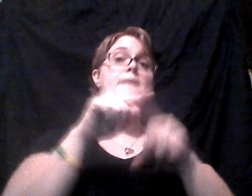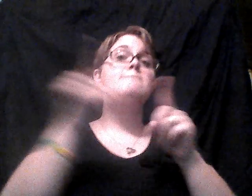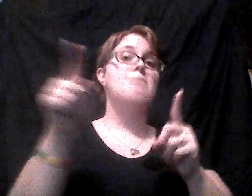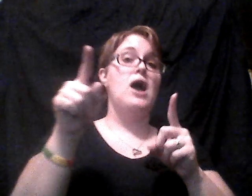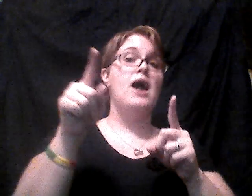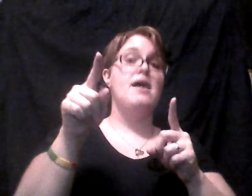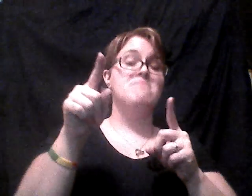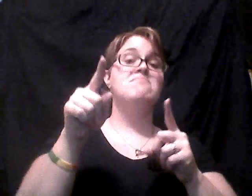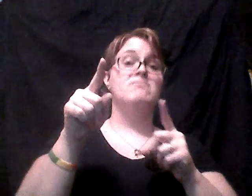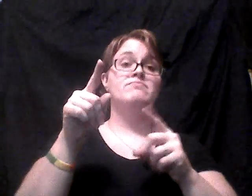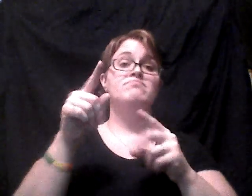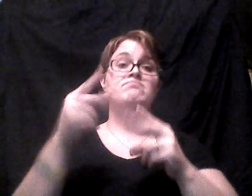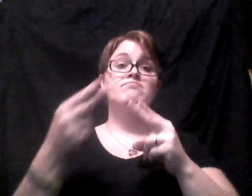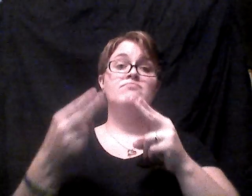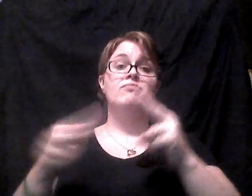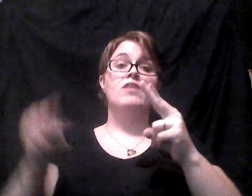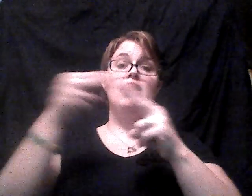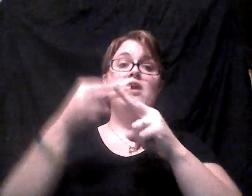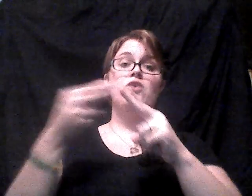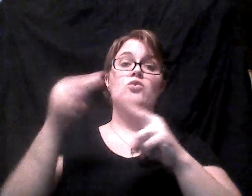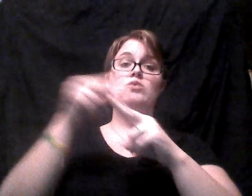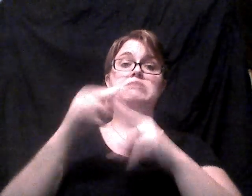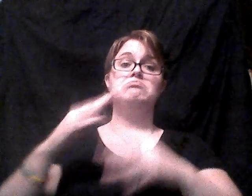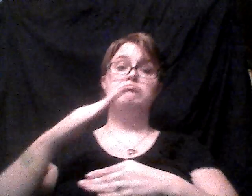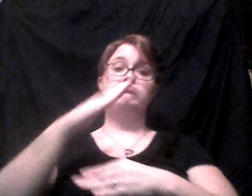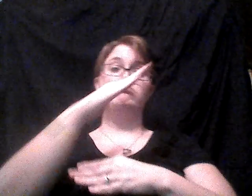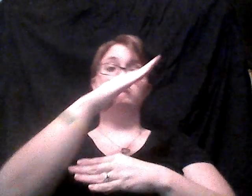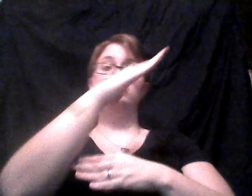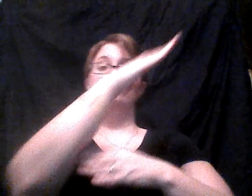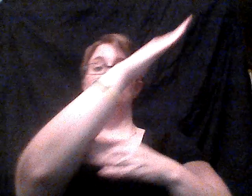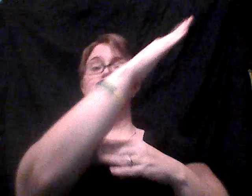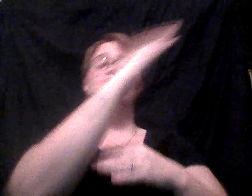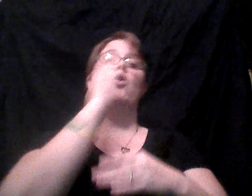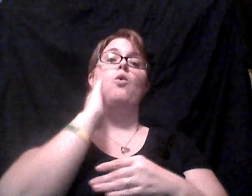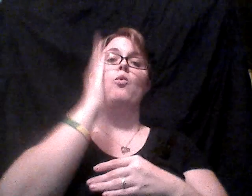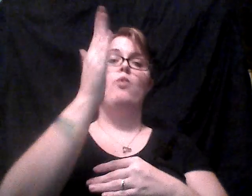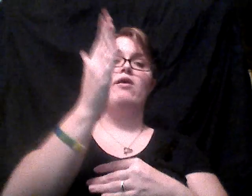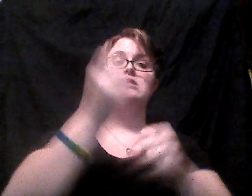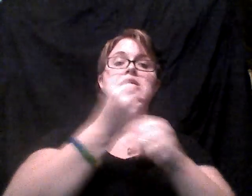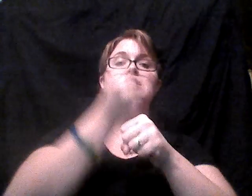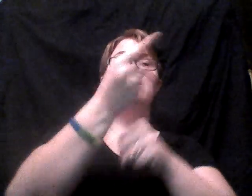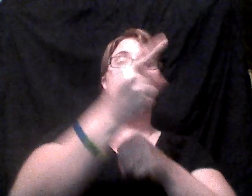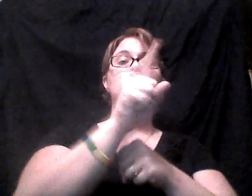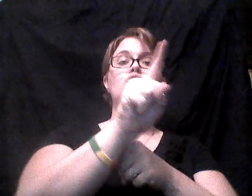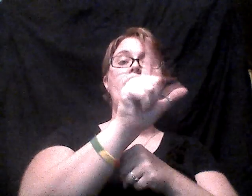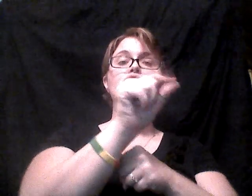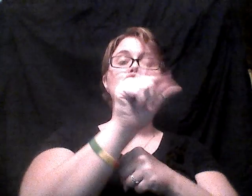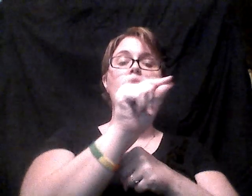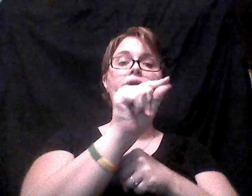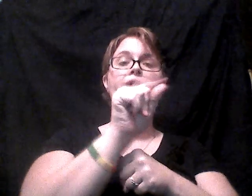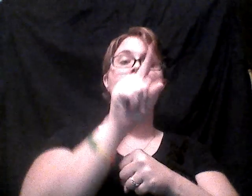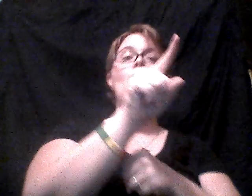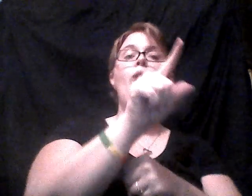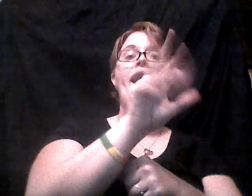Oh, yeah. That stock's going to be worth $120 next year, and $190 the next year, and $400 the next year. And this